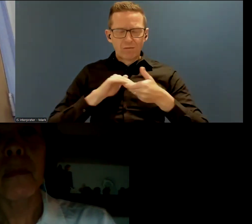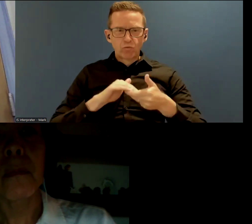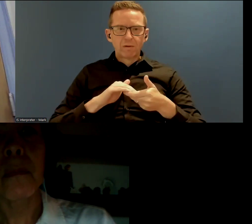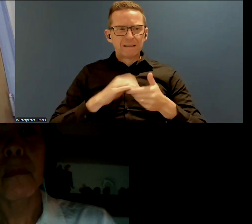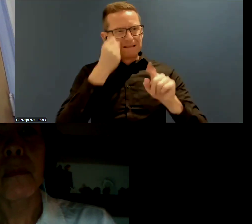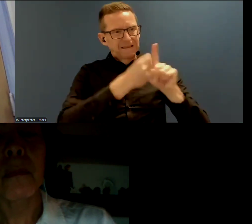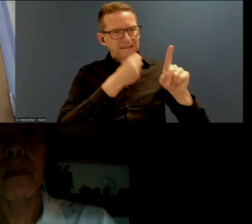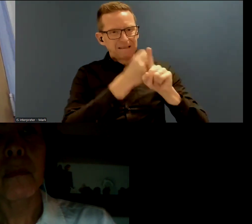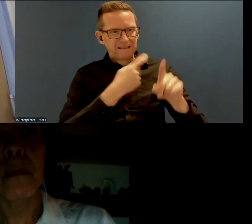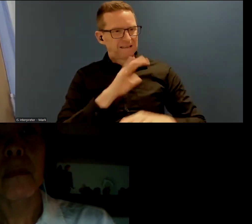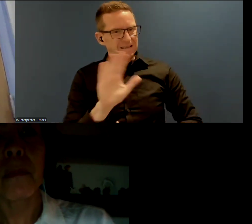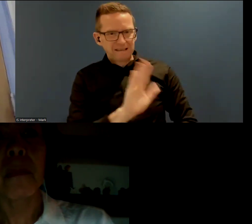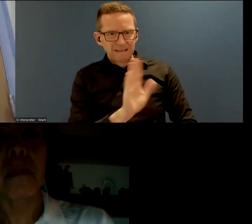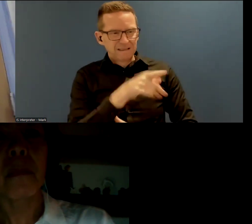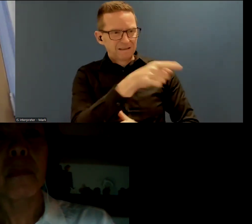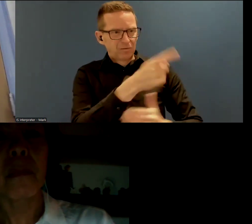health law.